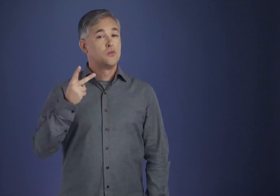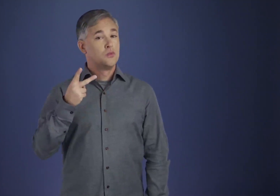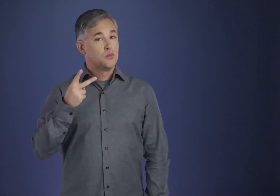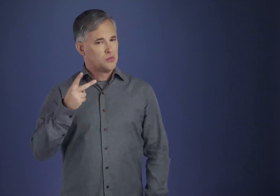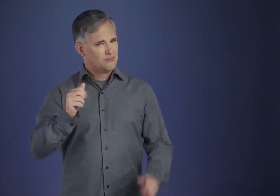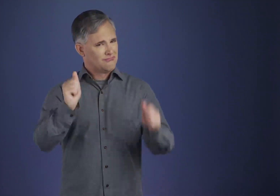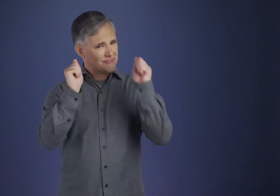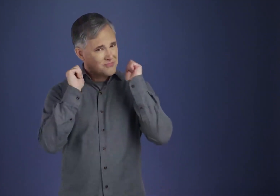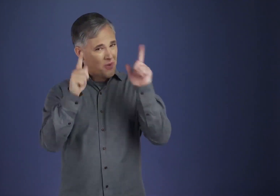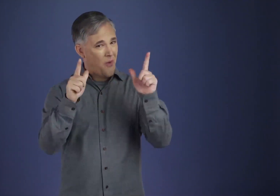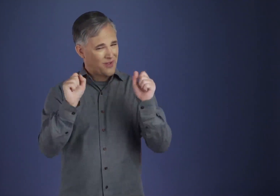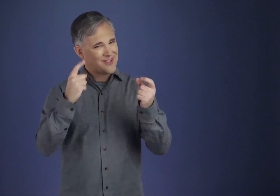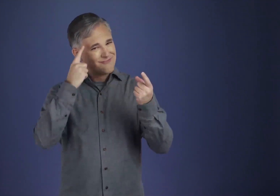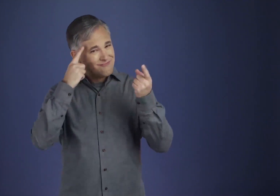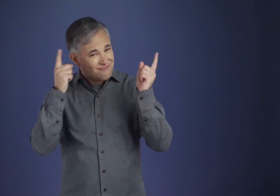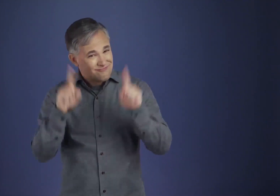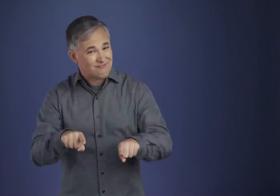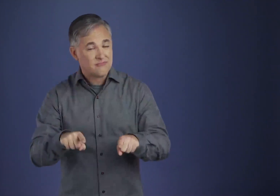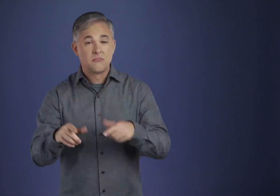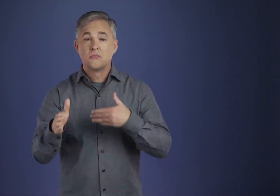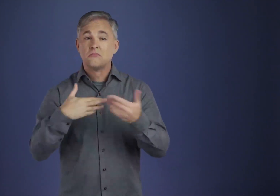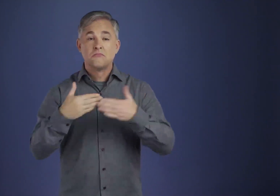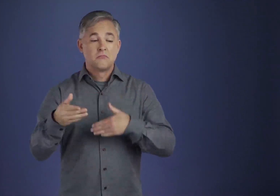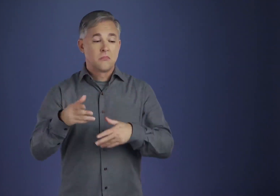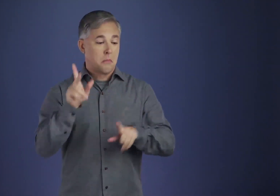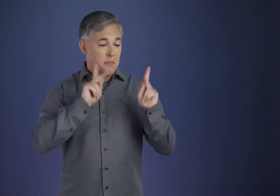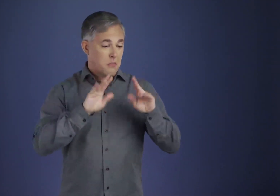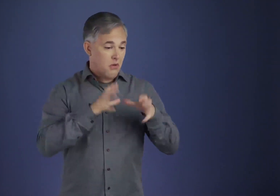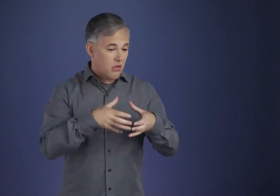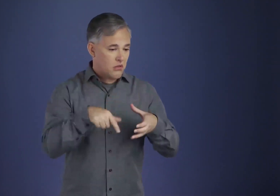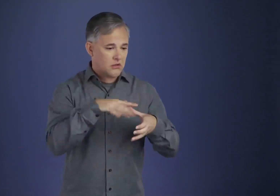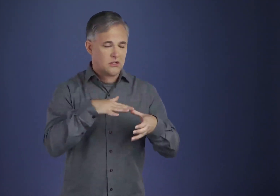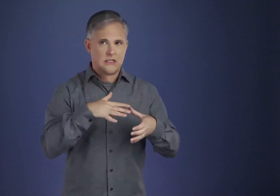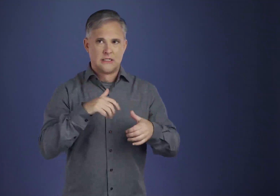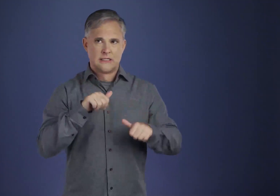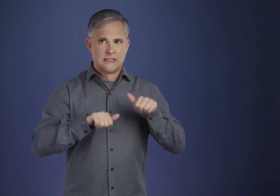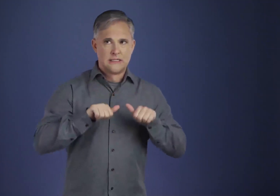Therefore, step 2 is the rallying point for all of us.